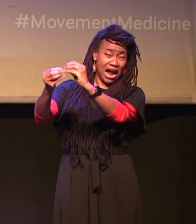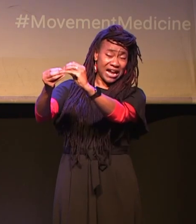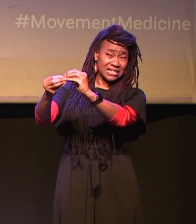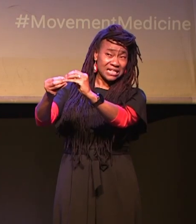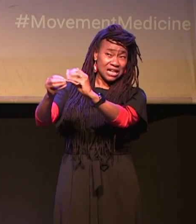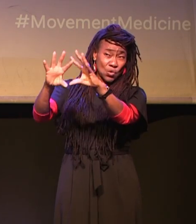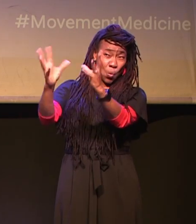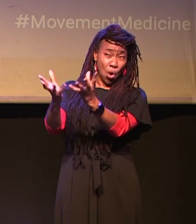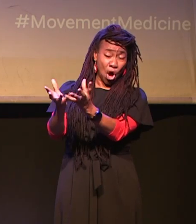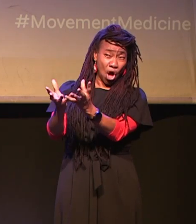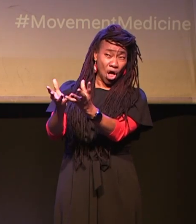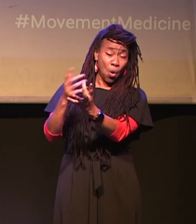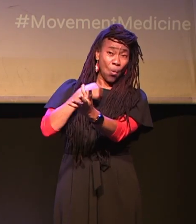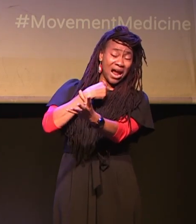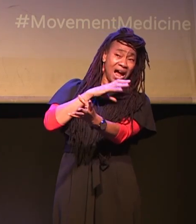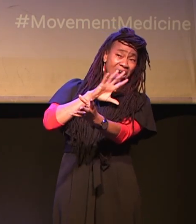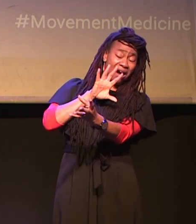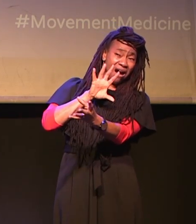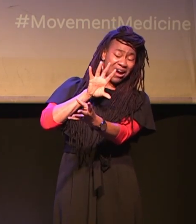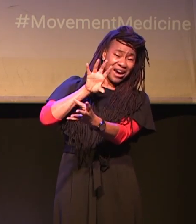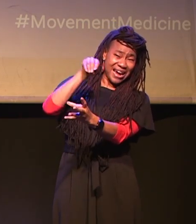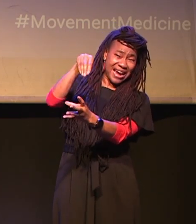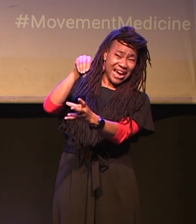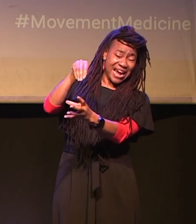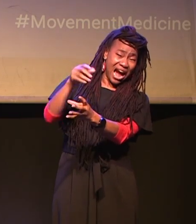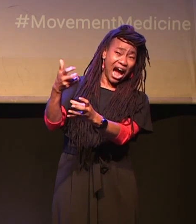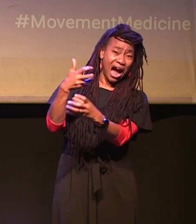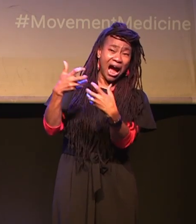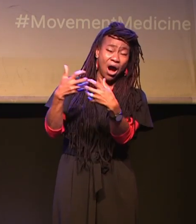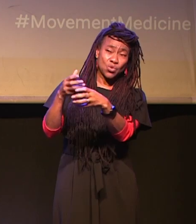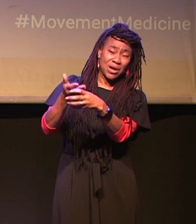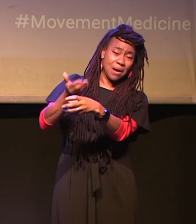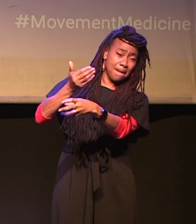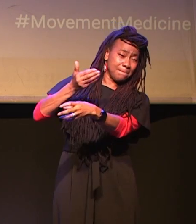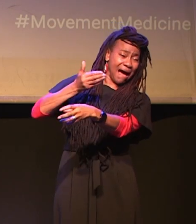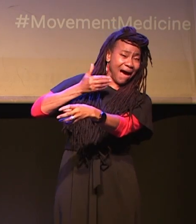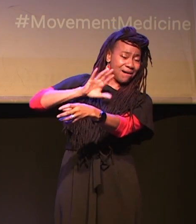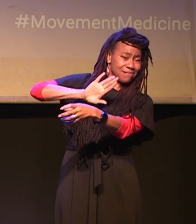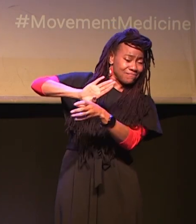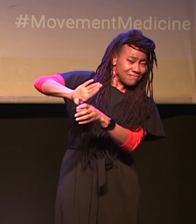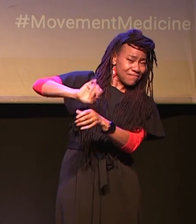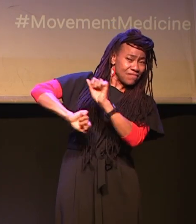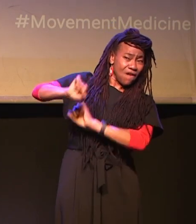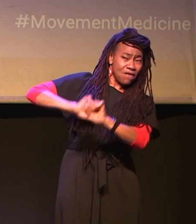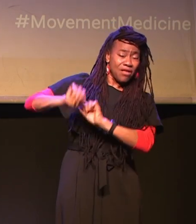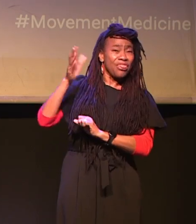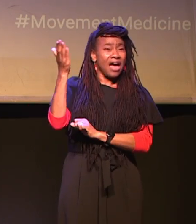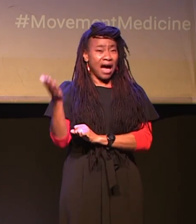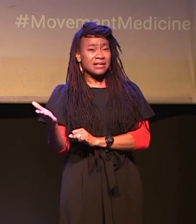that the world has been designed. And how do we reclaim ourselves back from that? And that does require the